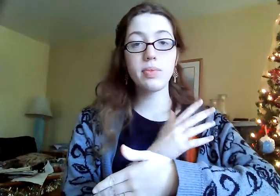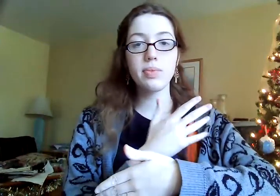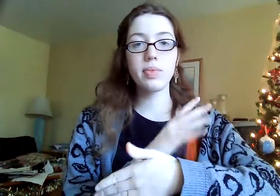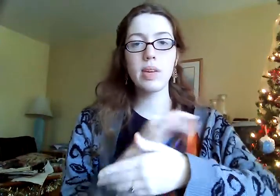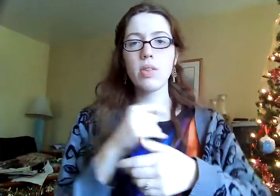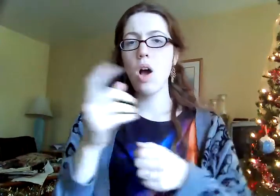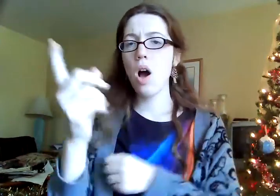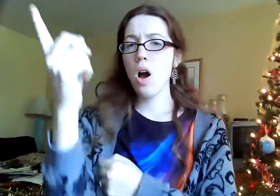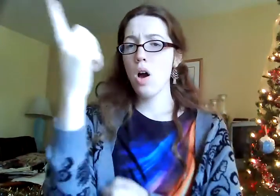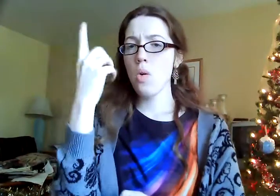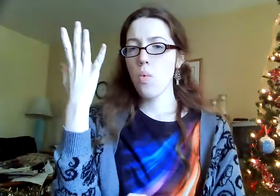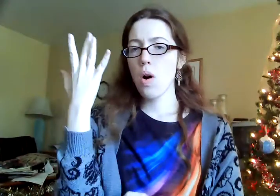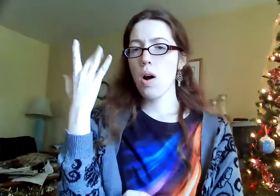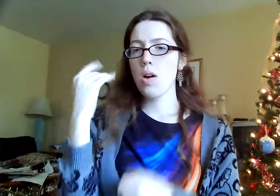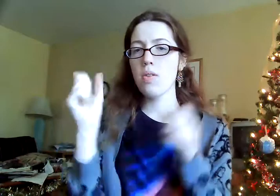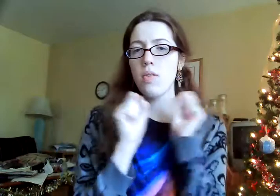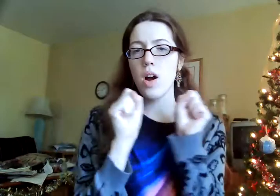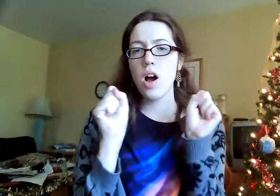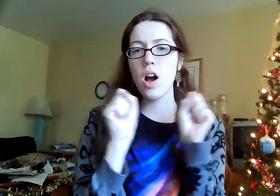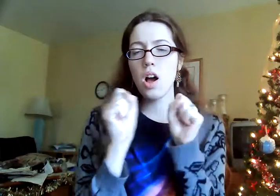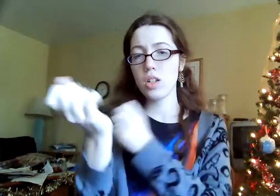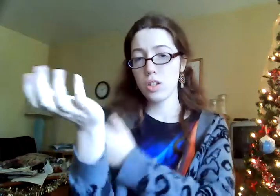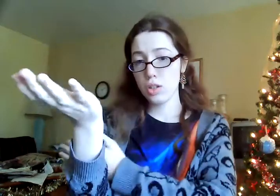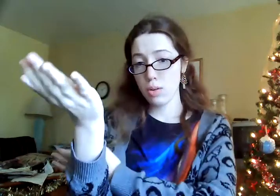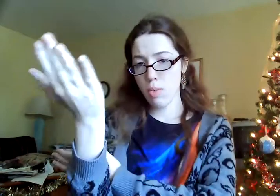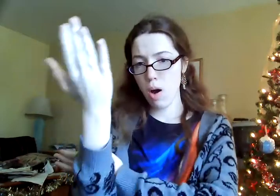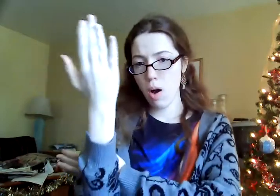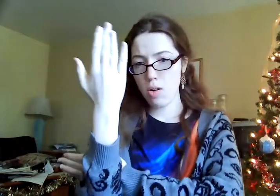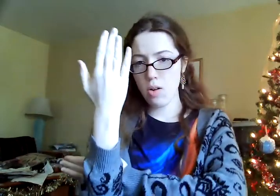It was on one frosty morning